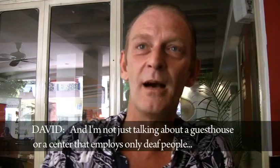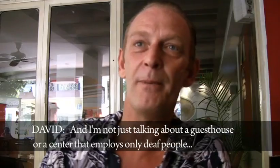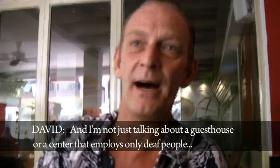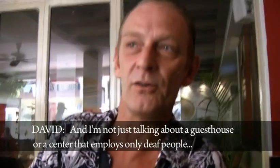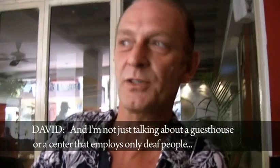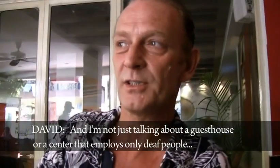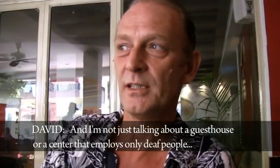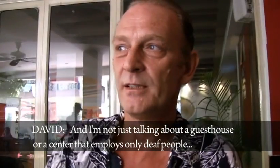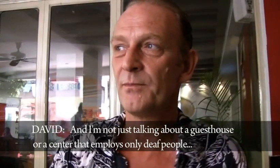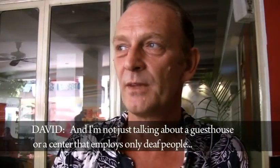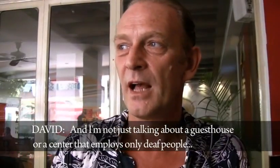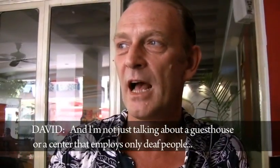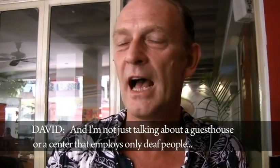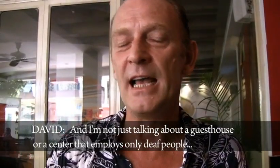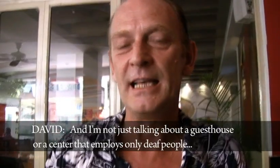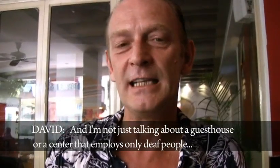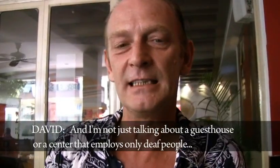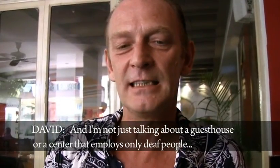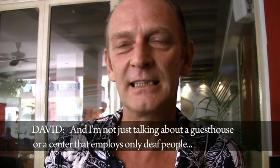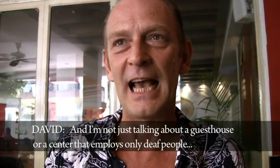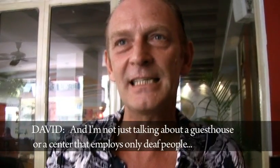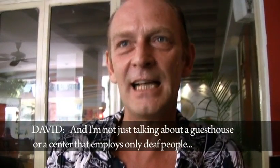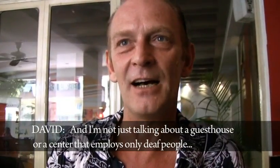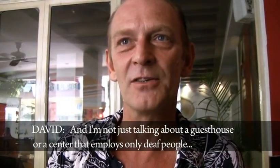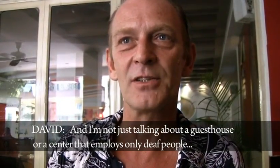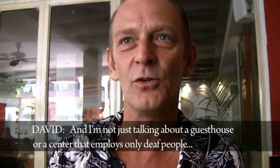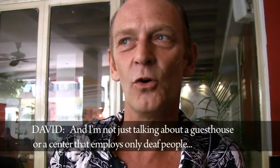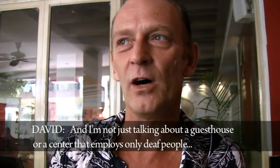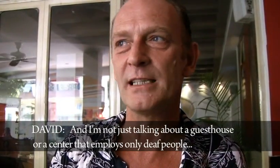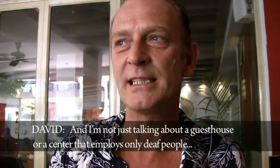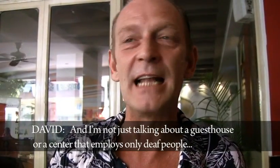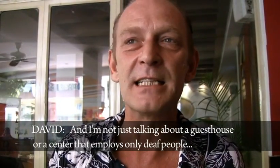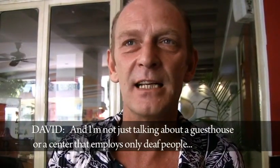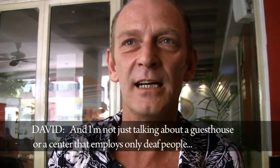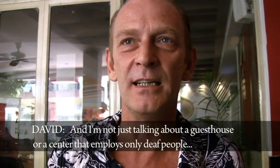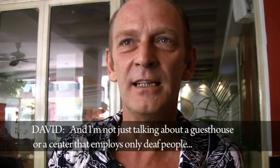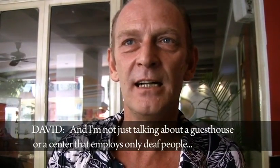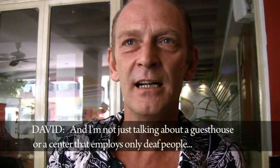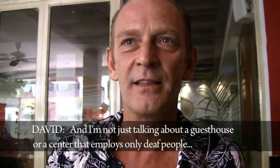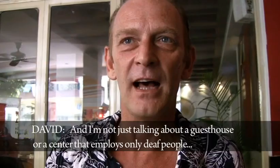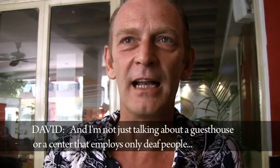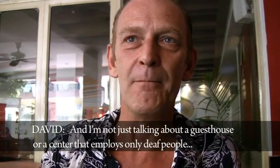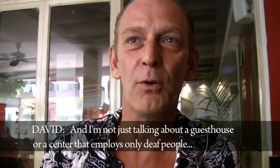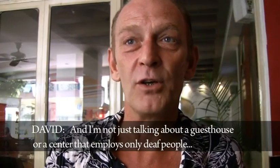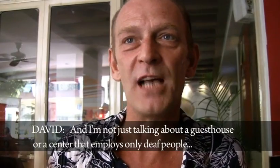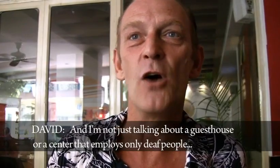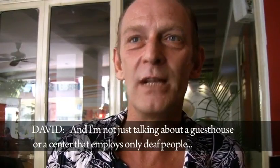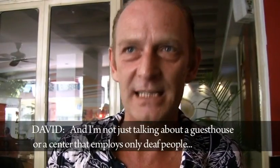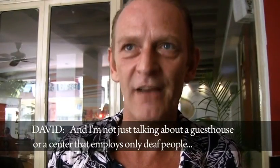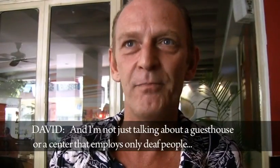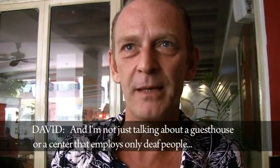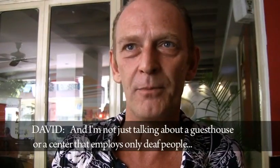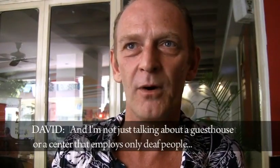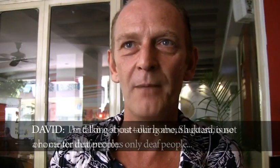about a guest house or a centre that employs only deaf people. I'm talking